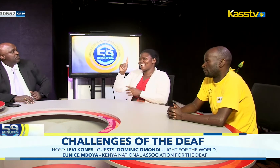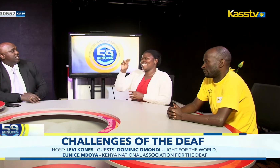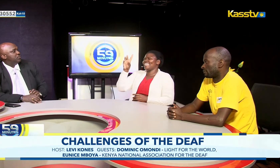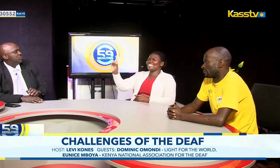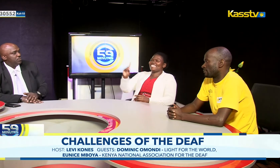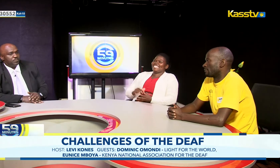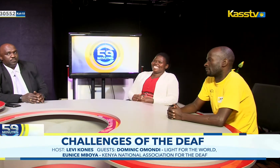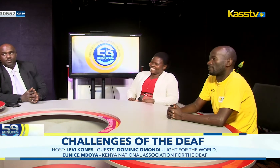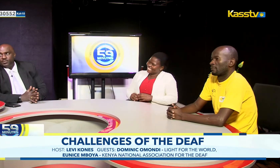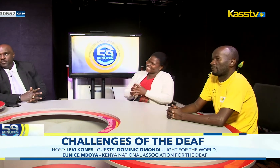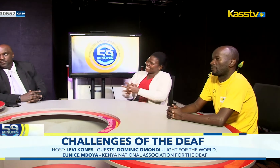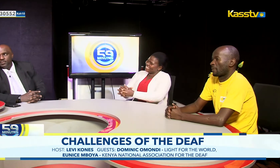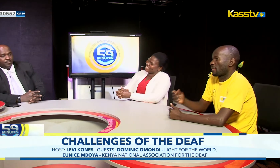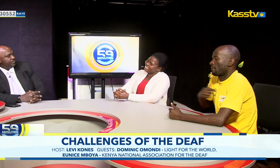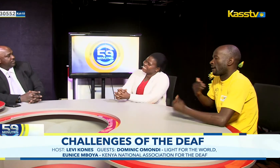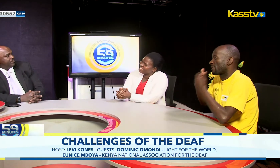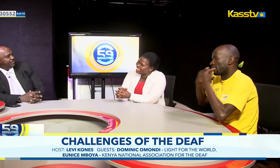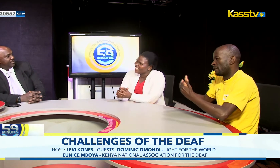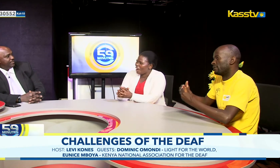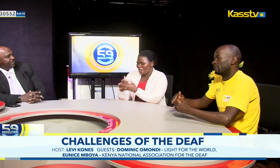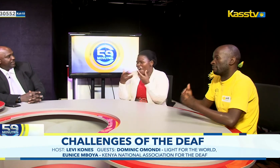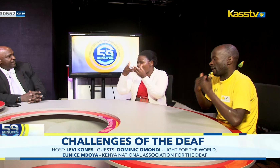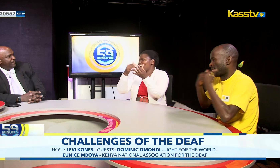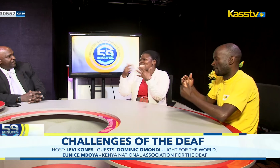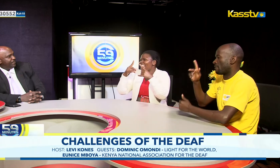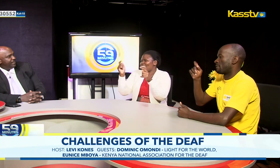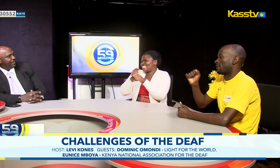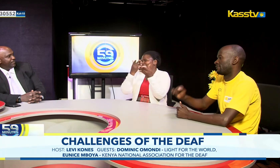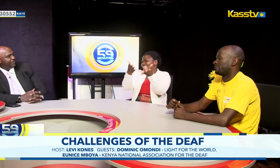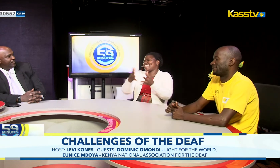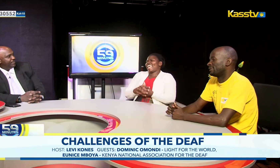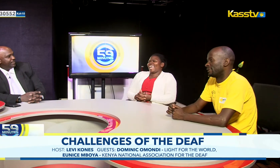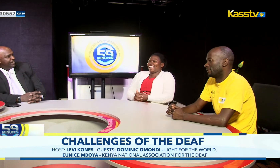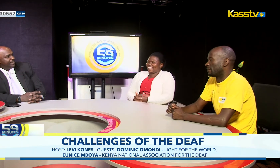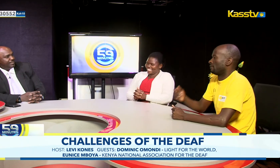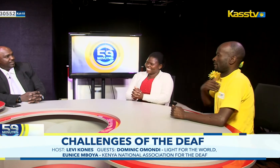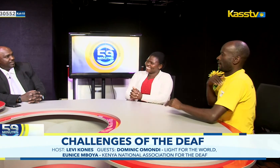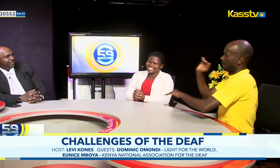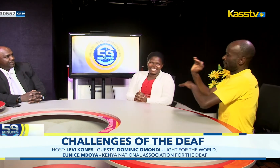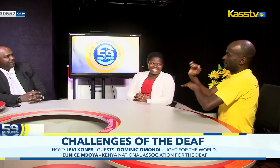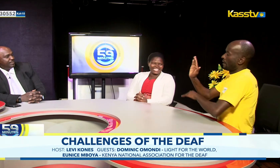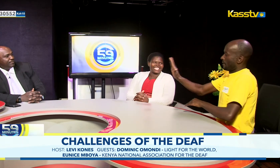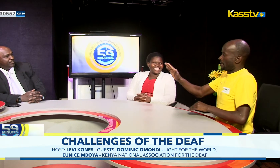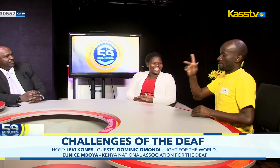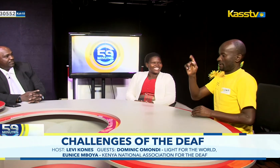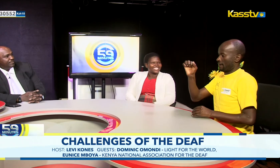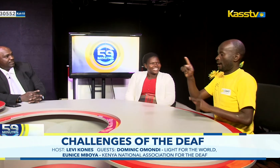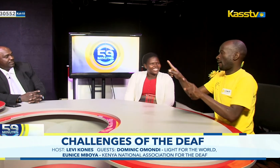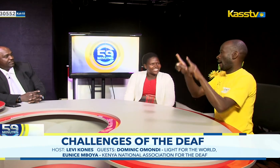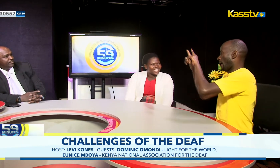able to. And also you can pick up on sign language. We also offer the same at KNAD. Yeah. We appreciate CAS TV for the invitation. Yeah. Yeah, I appreciate CAS